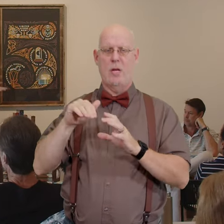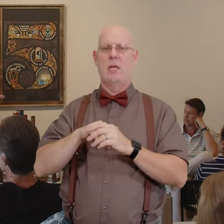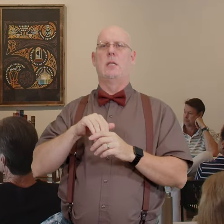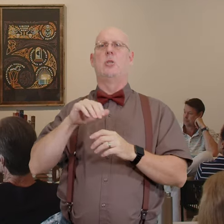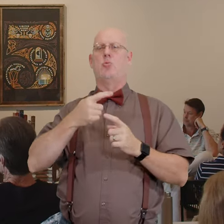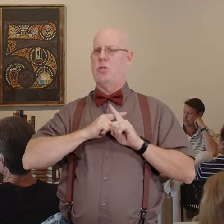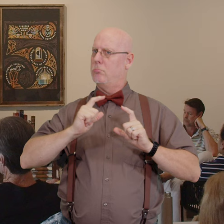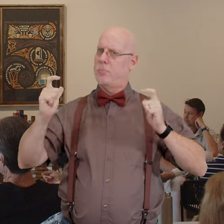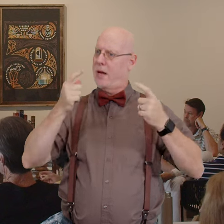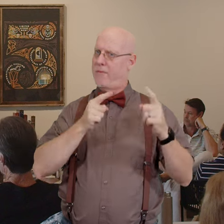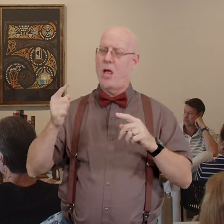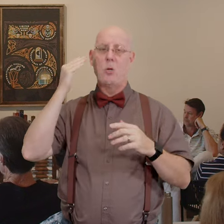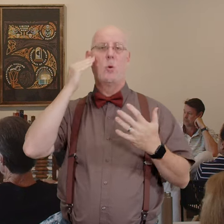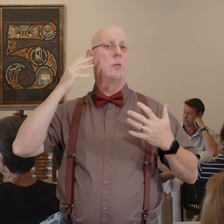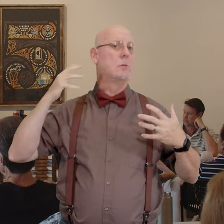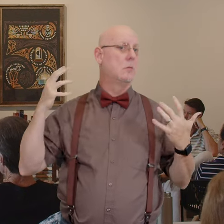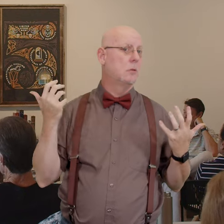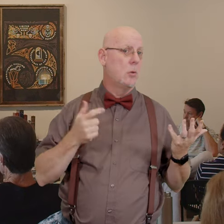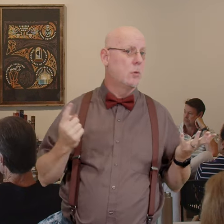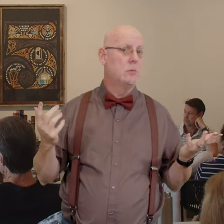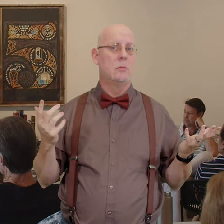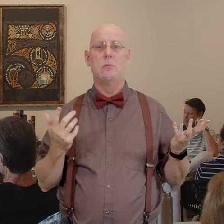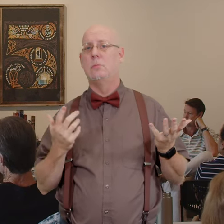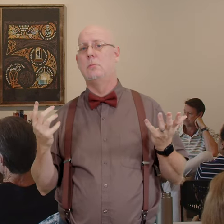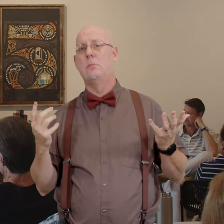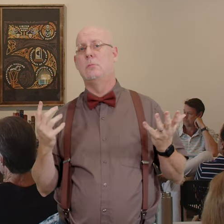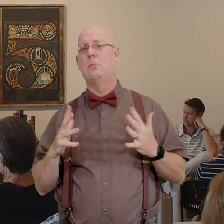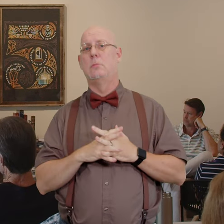in 1054 in Christianity, known as, anybody?